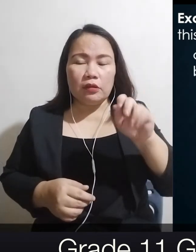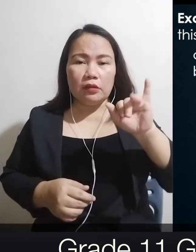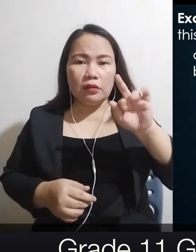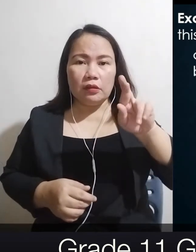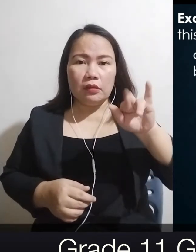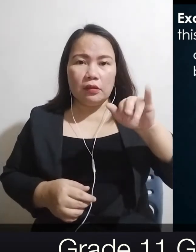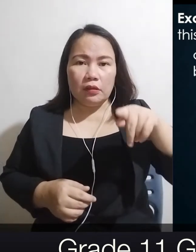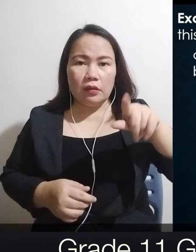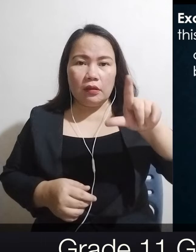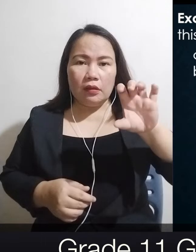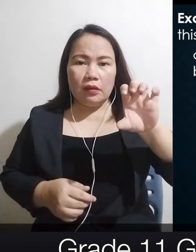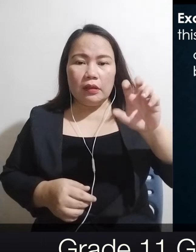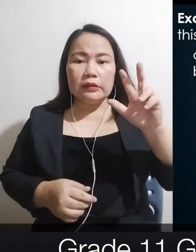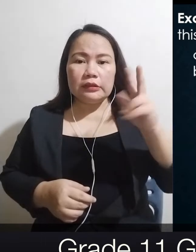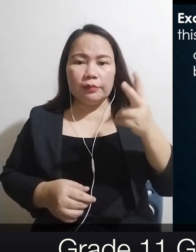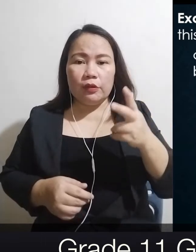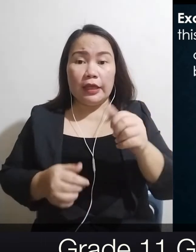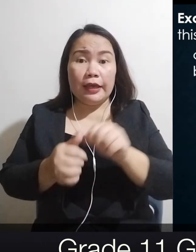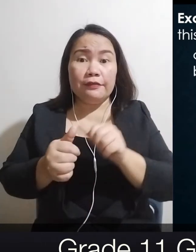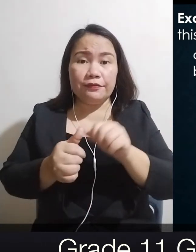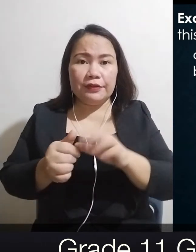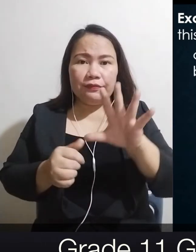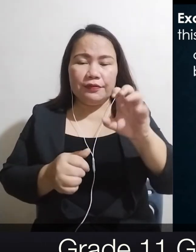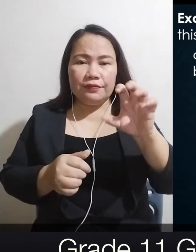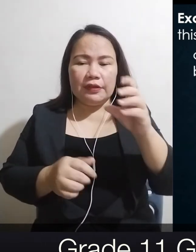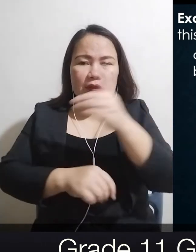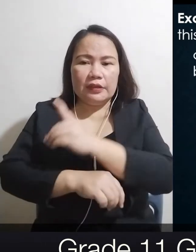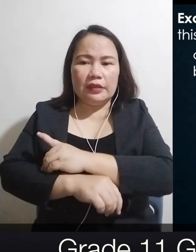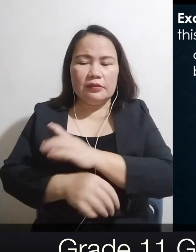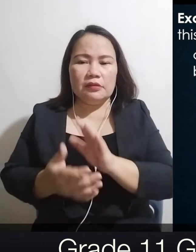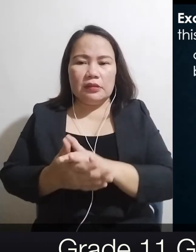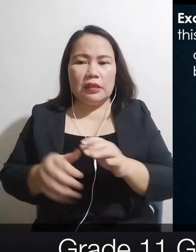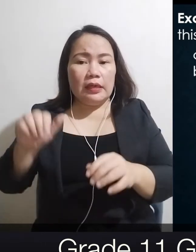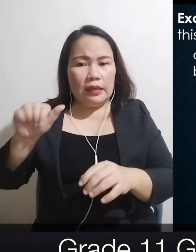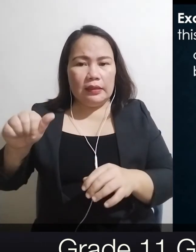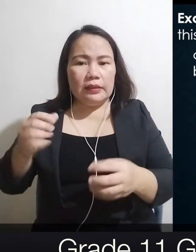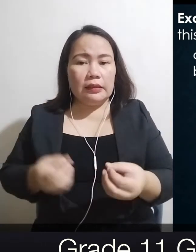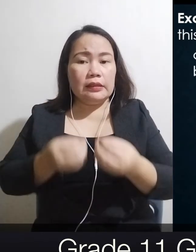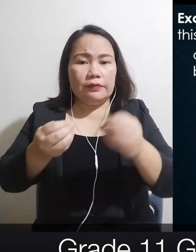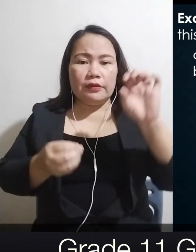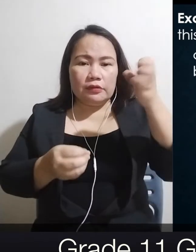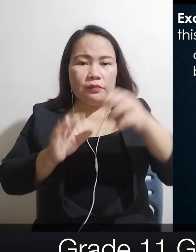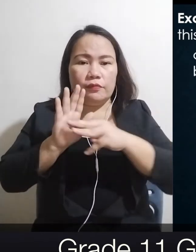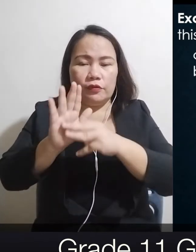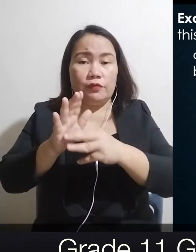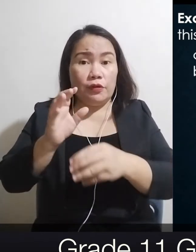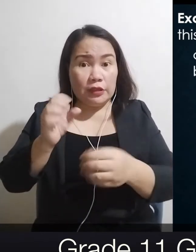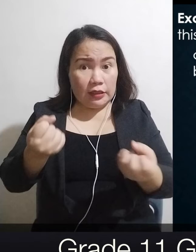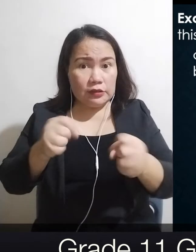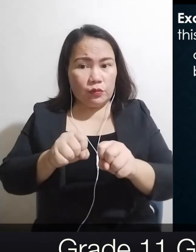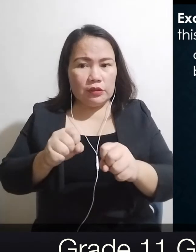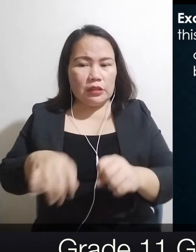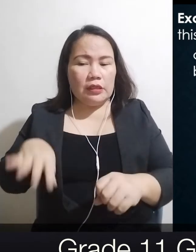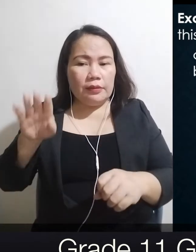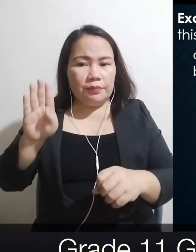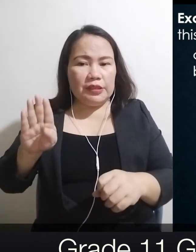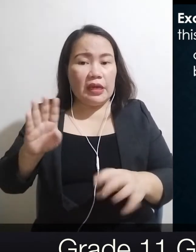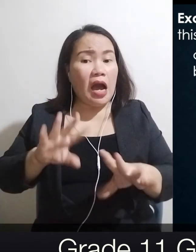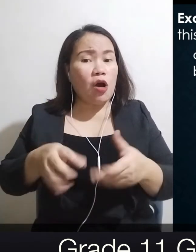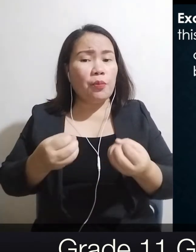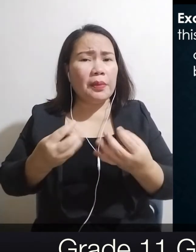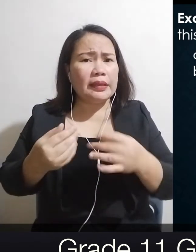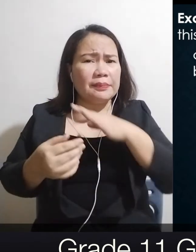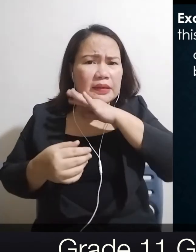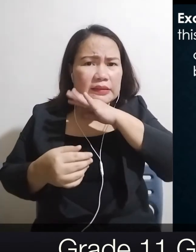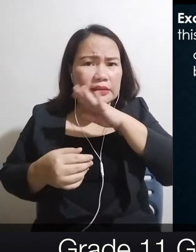questions. Give an exponential models for the situation. How many bacteria are in the dish after 40 days? So